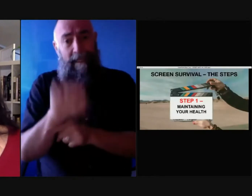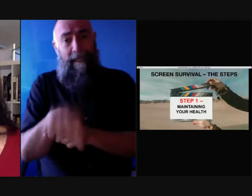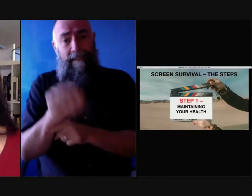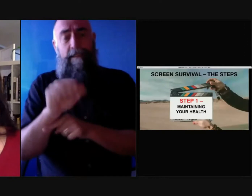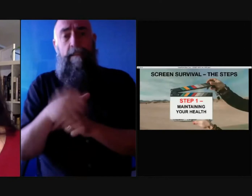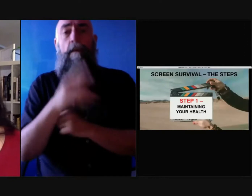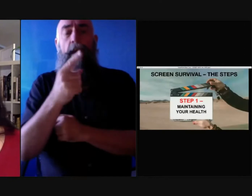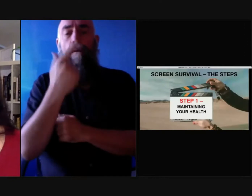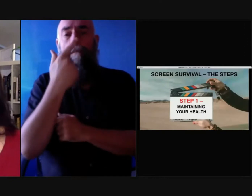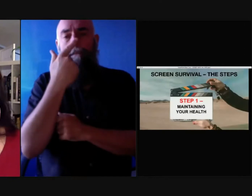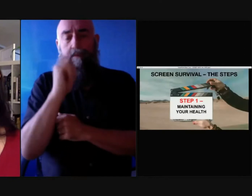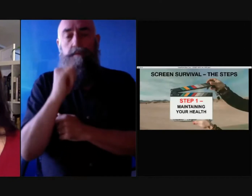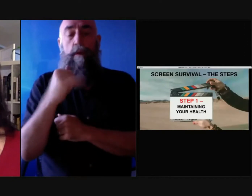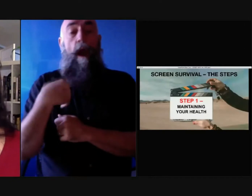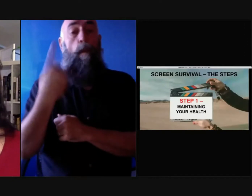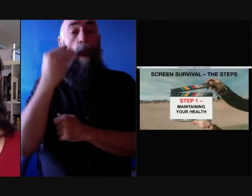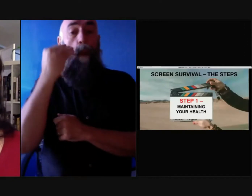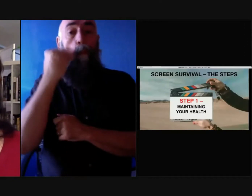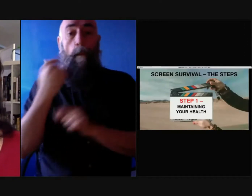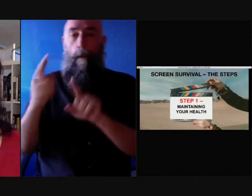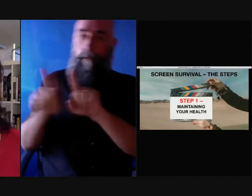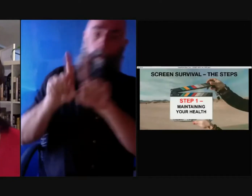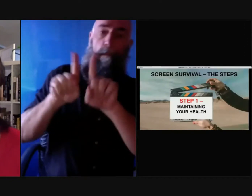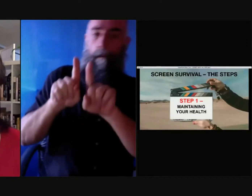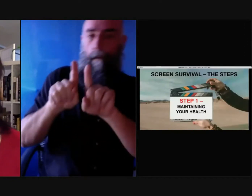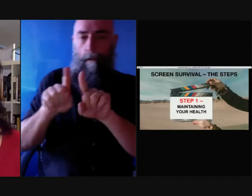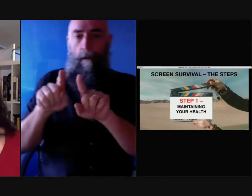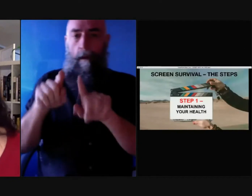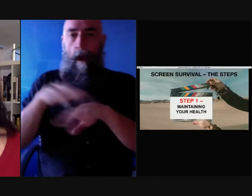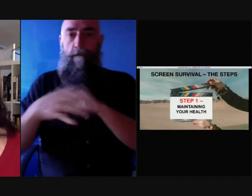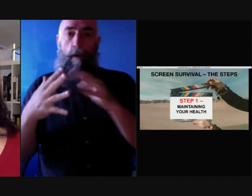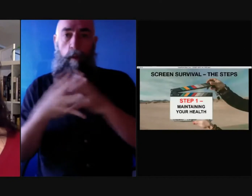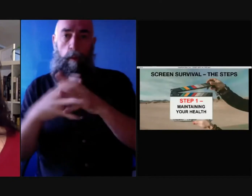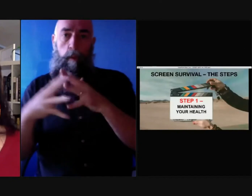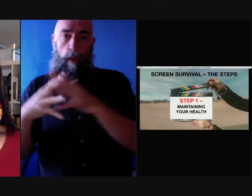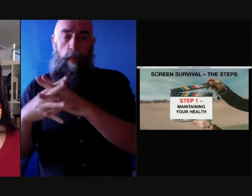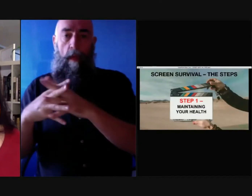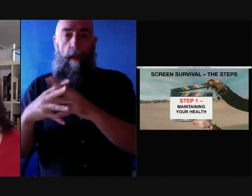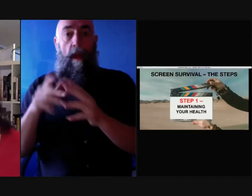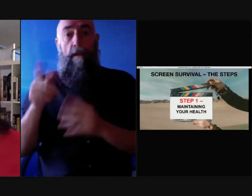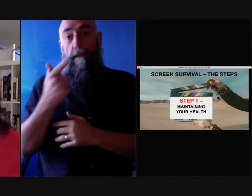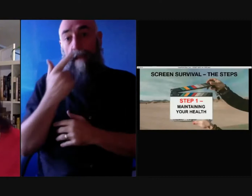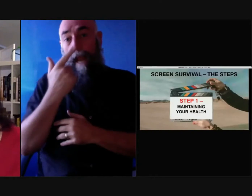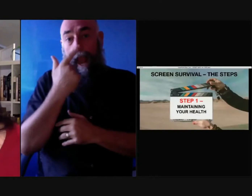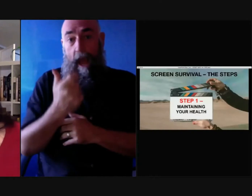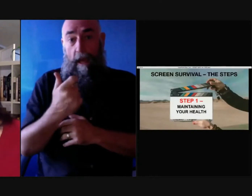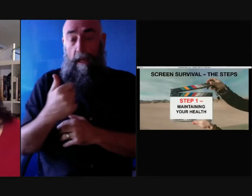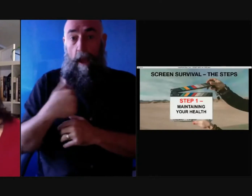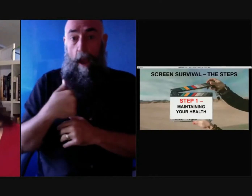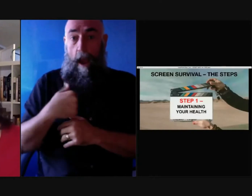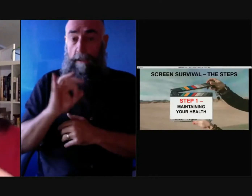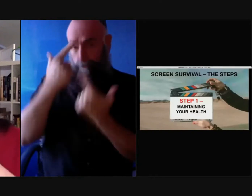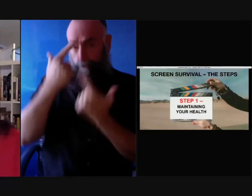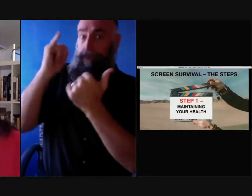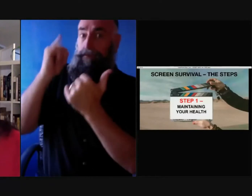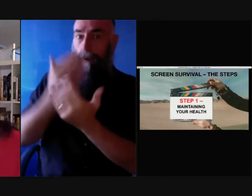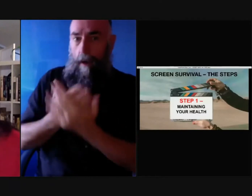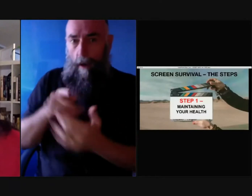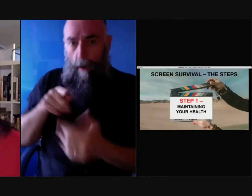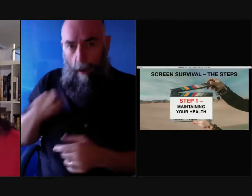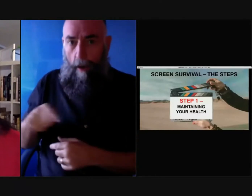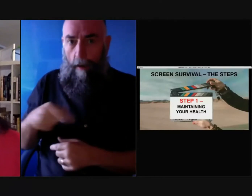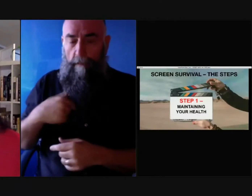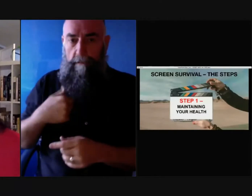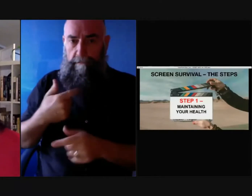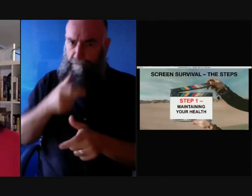up against me in Woolworths clearly has not got that message, and she's lucky she didn't get a sharp word